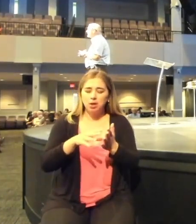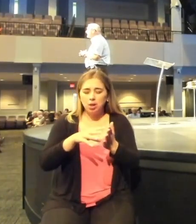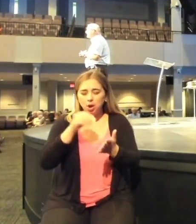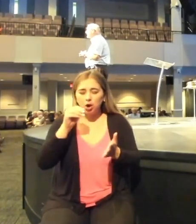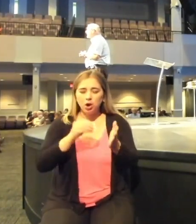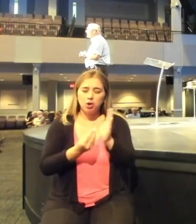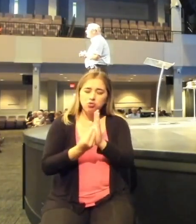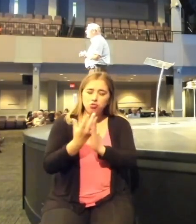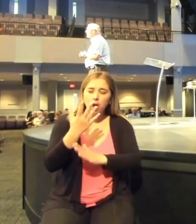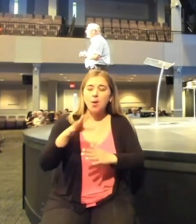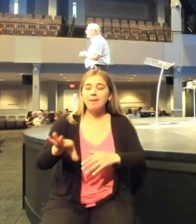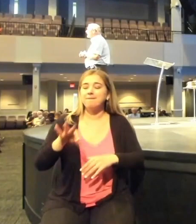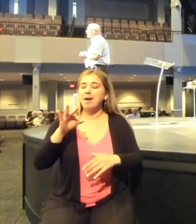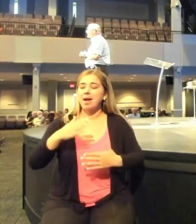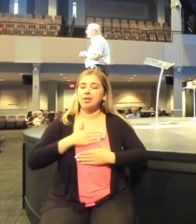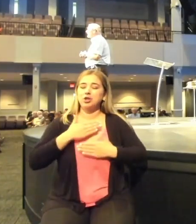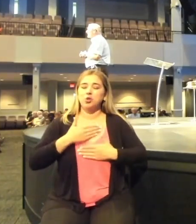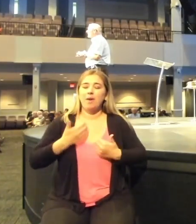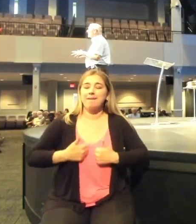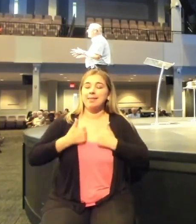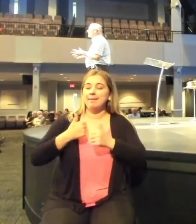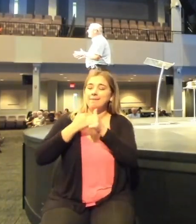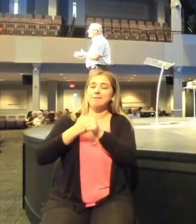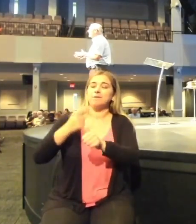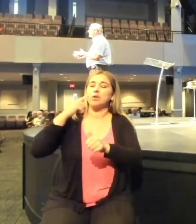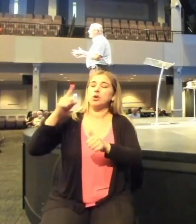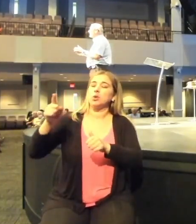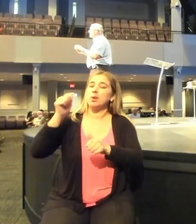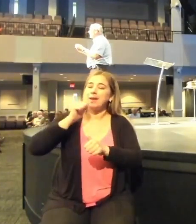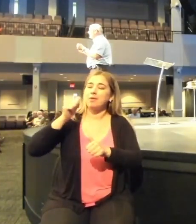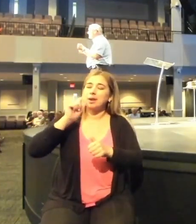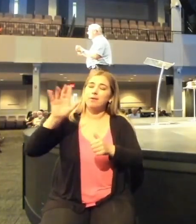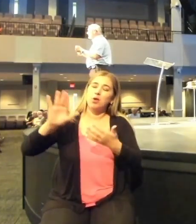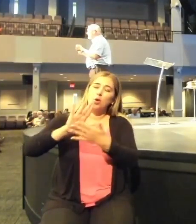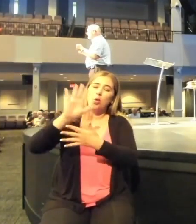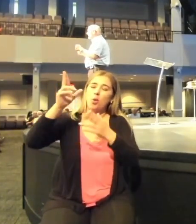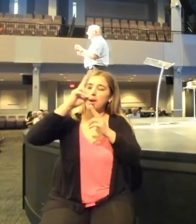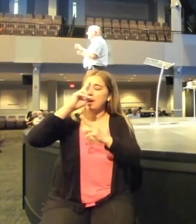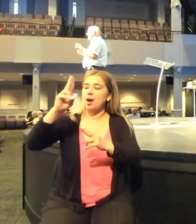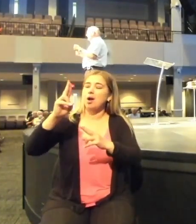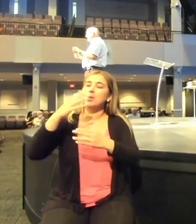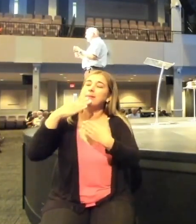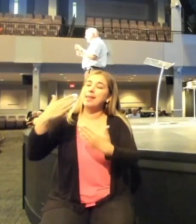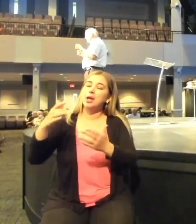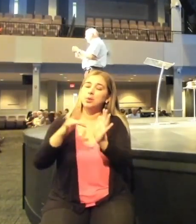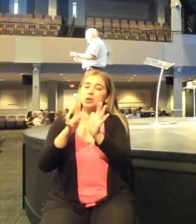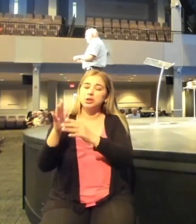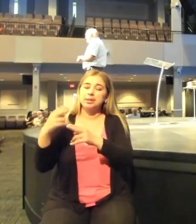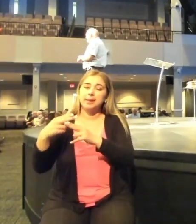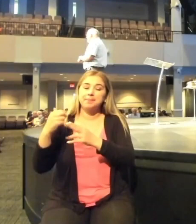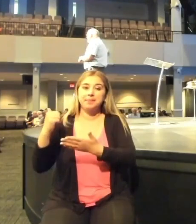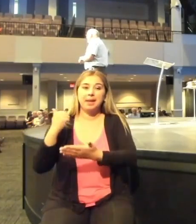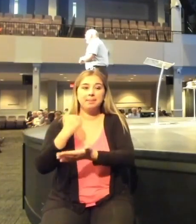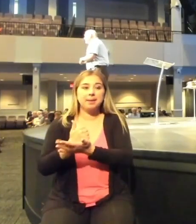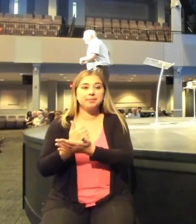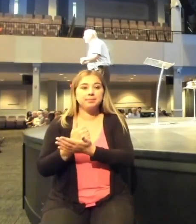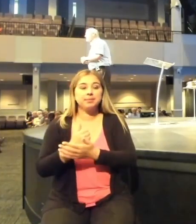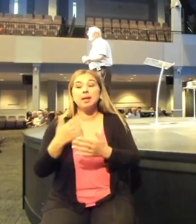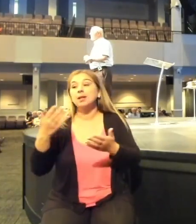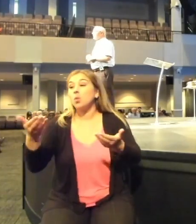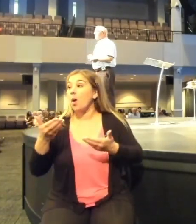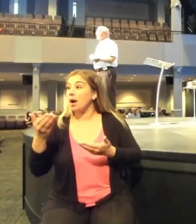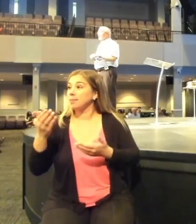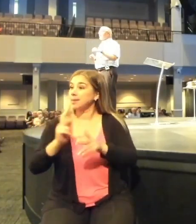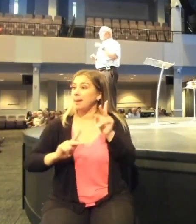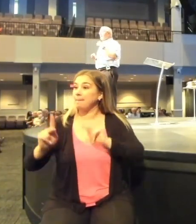the joy of living for you every day, for your glory and honor. We thank you for it in Jesus' name. Amen. Let's